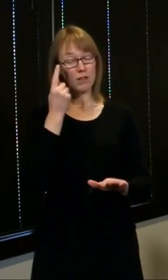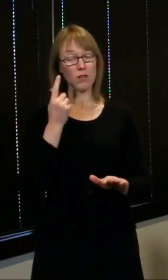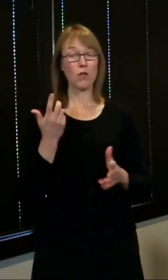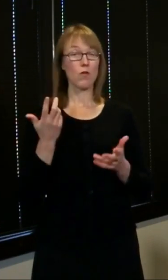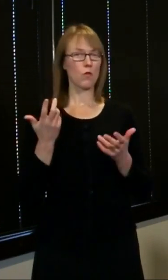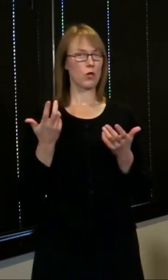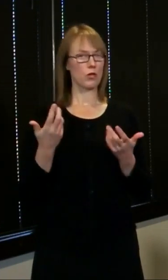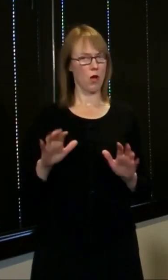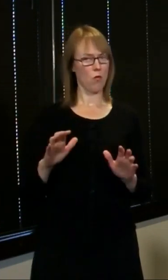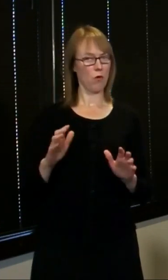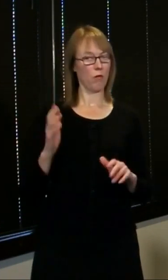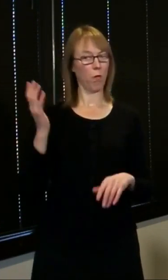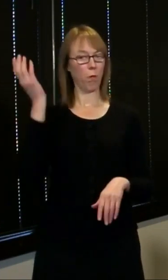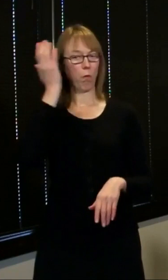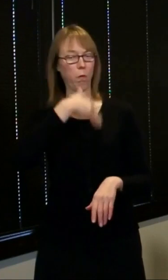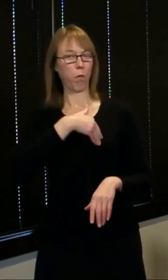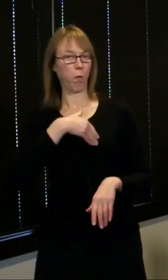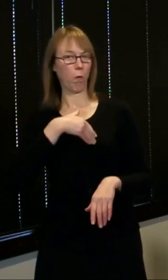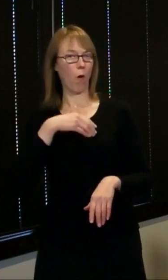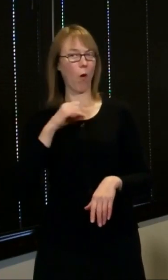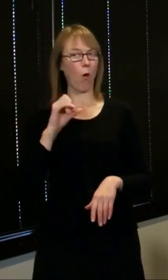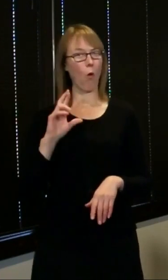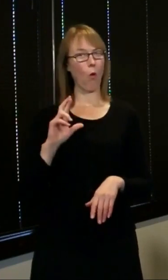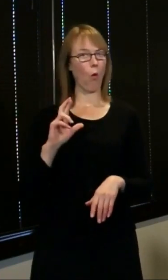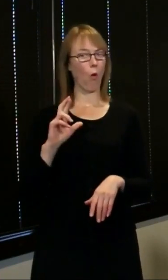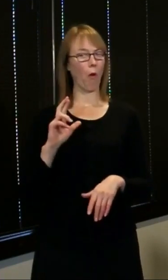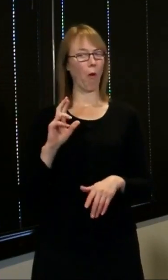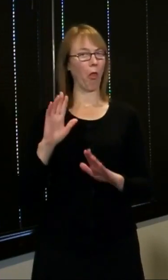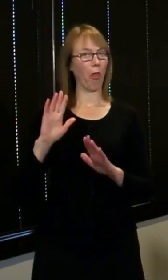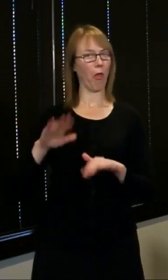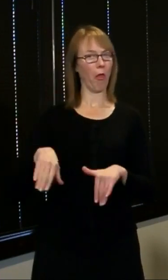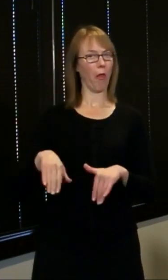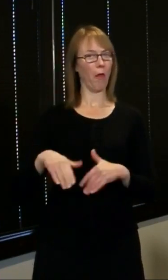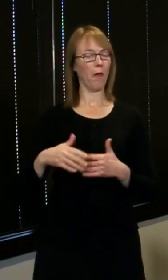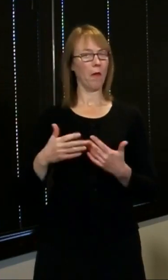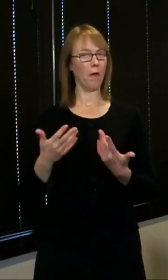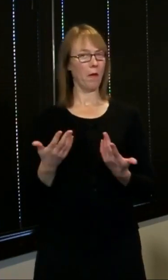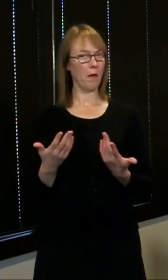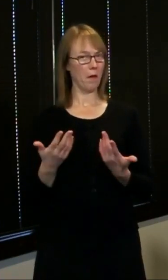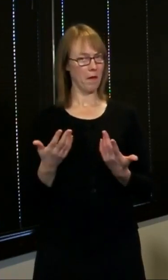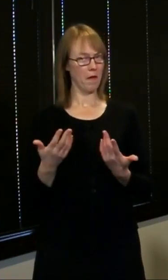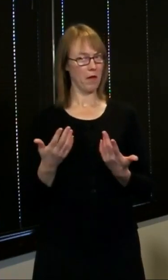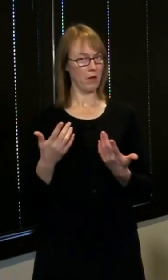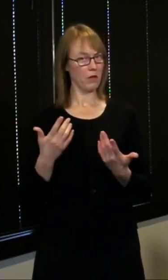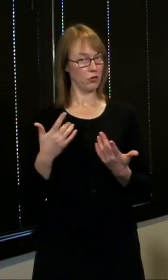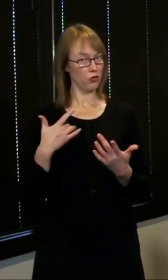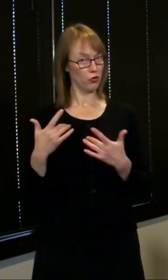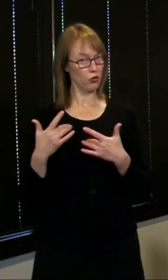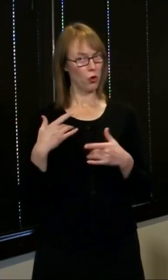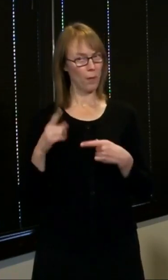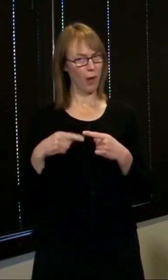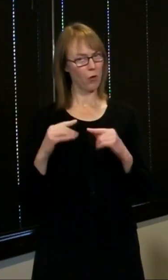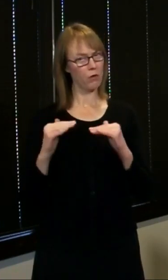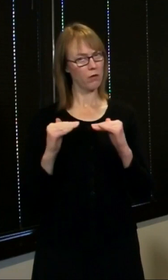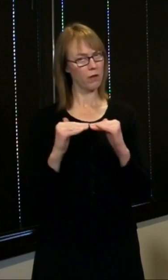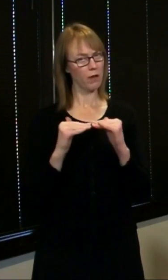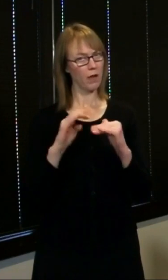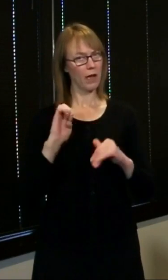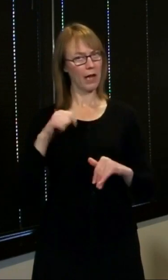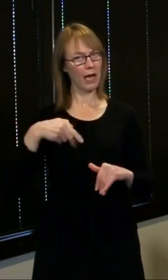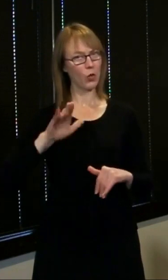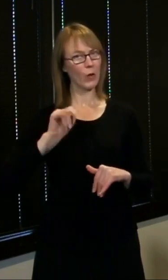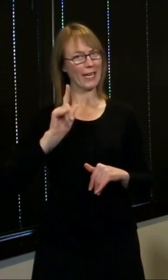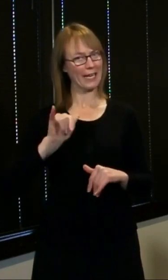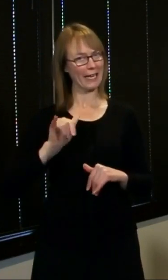skip over the idea or having equity within vaccine distribution, which is very important. And so we're going to continue